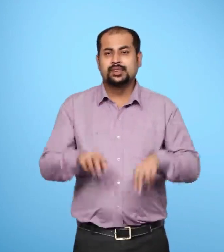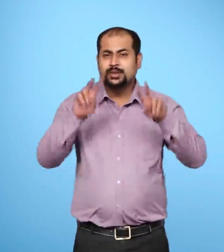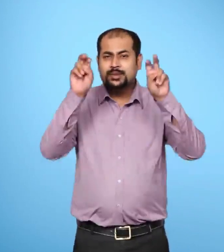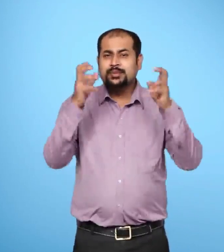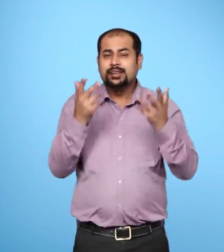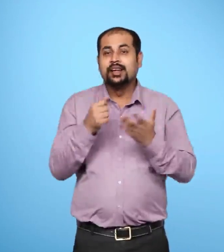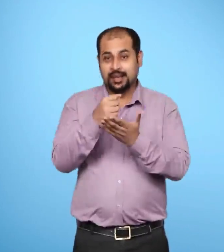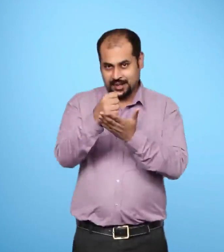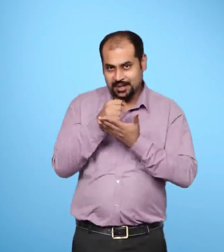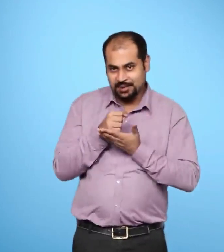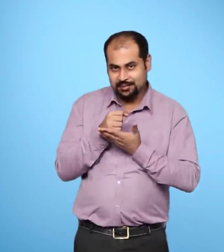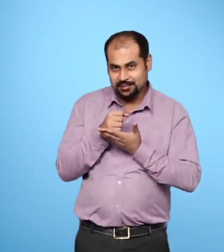Help me.